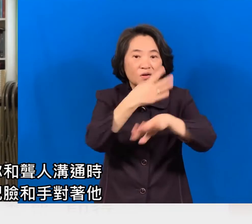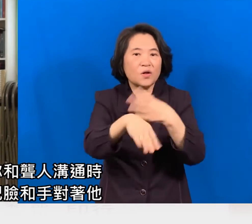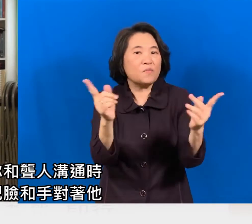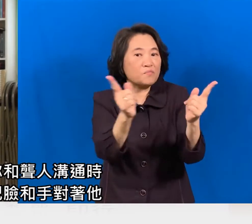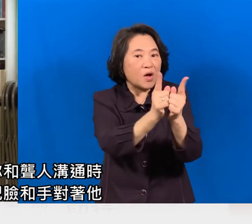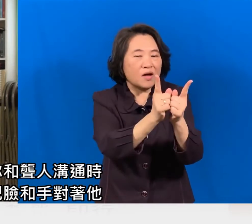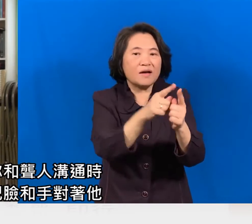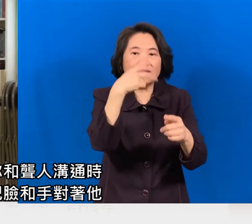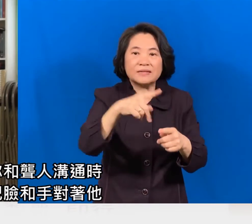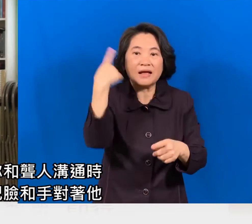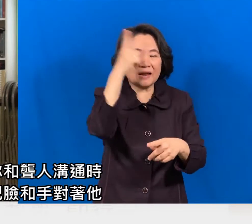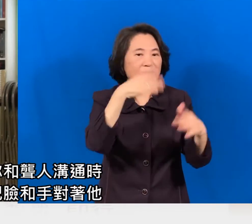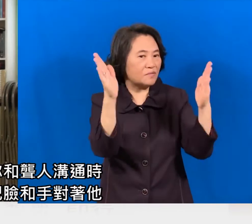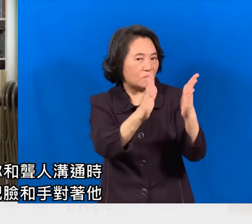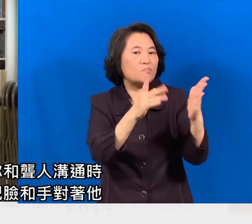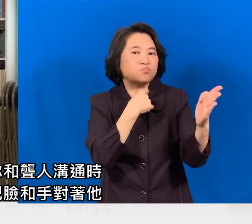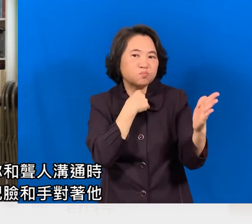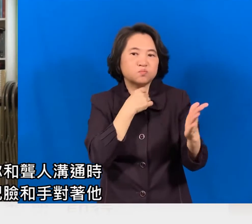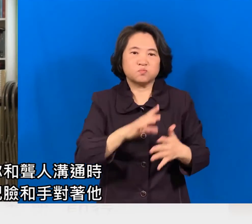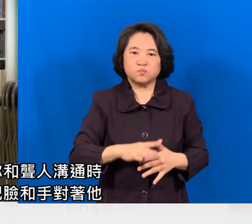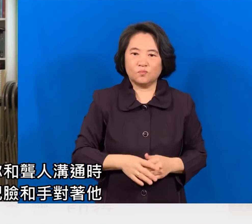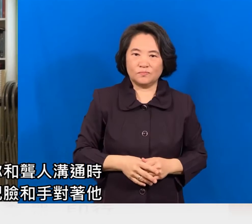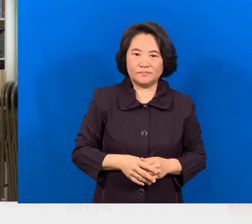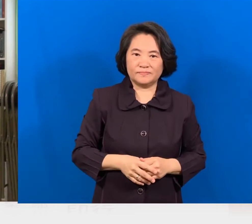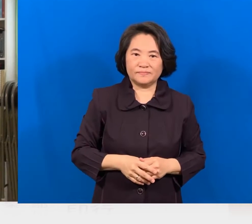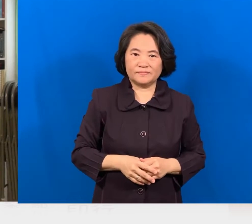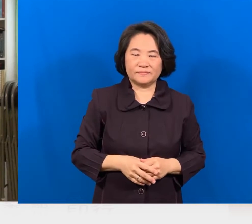deaf person, you must keep your face and hands towards him.